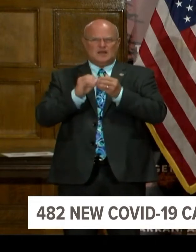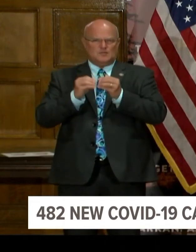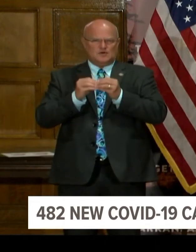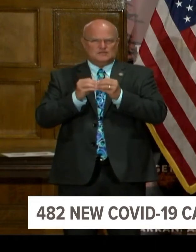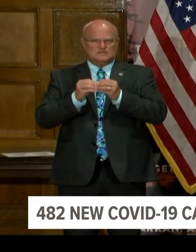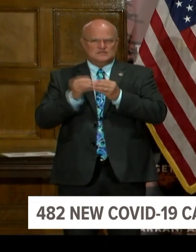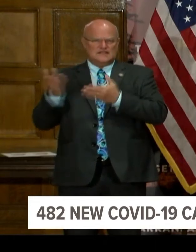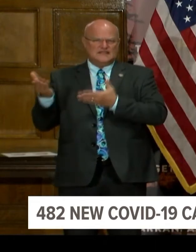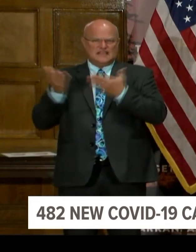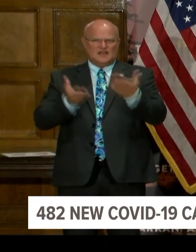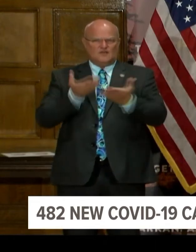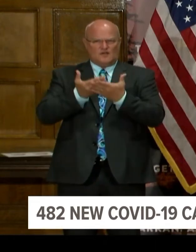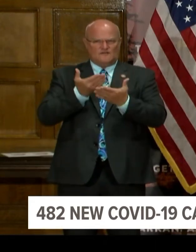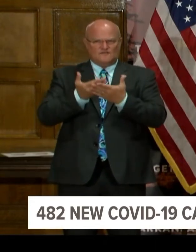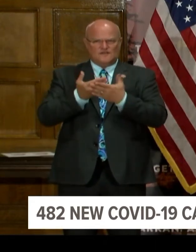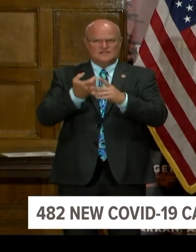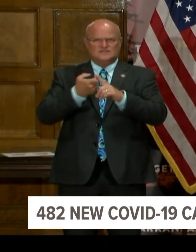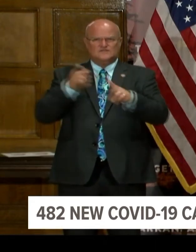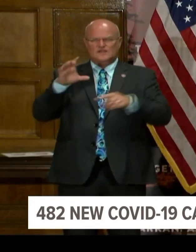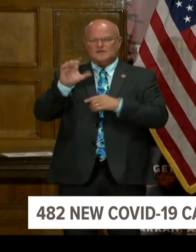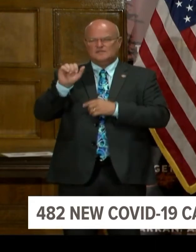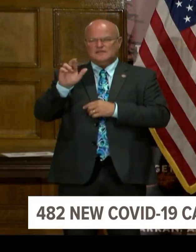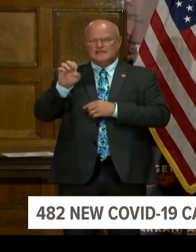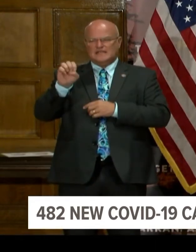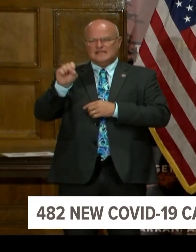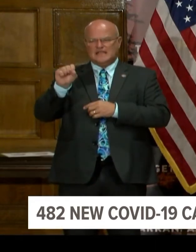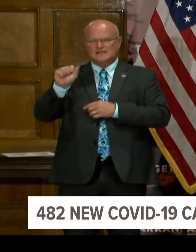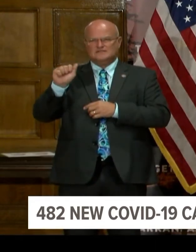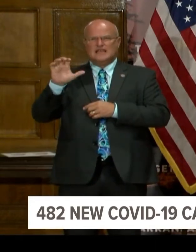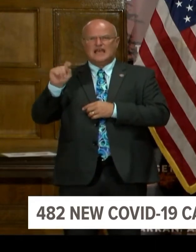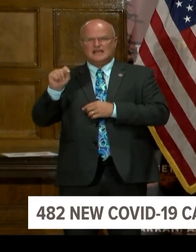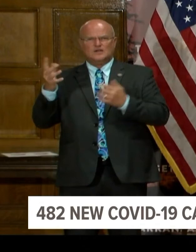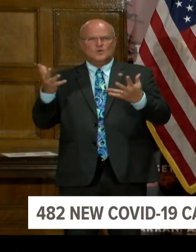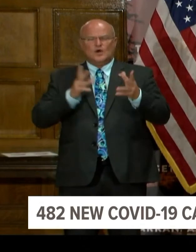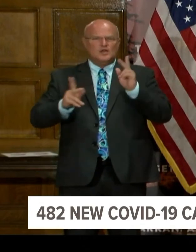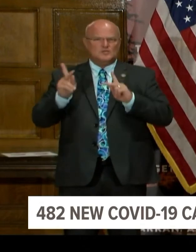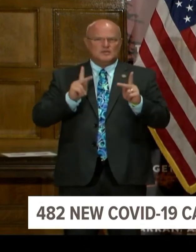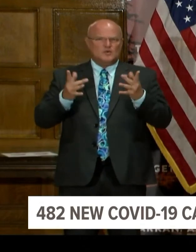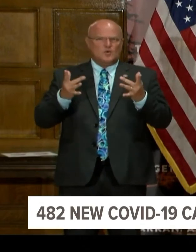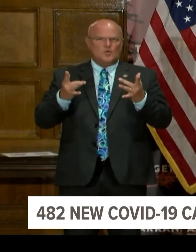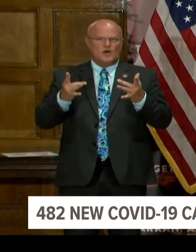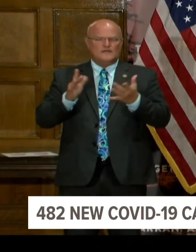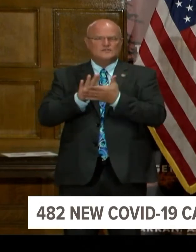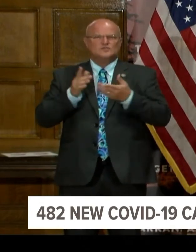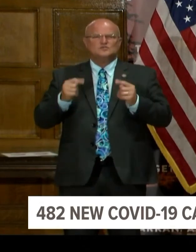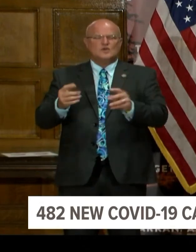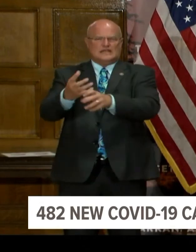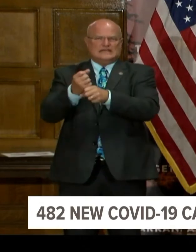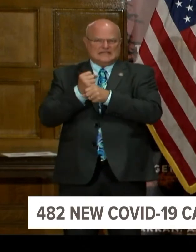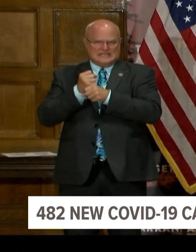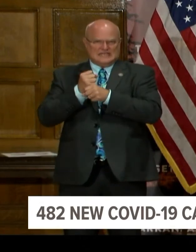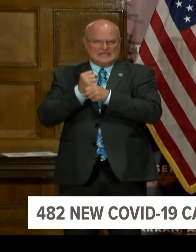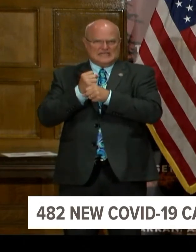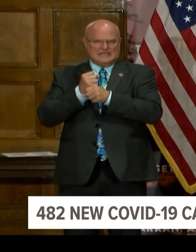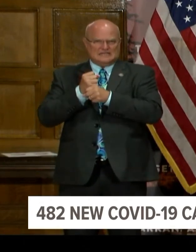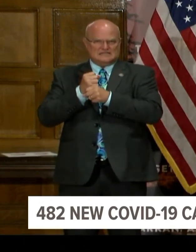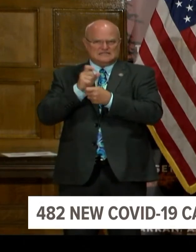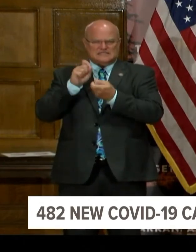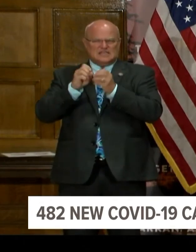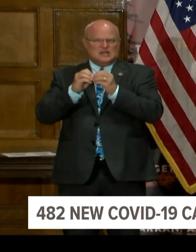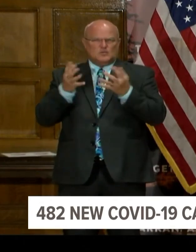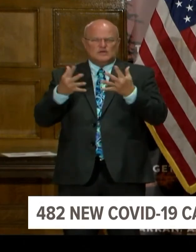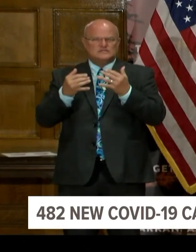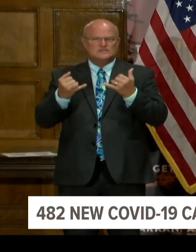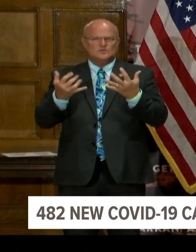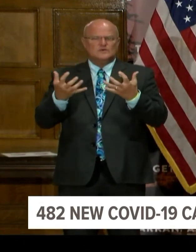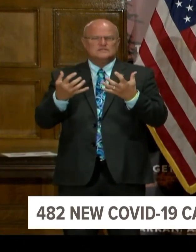carryover funds from the CARES Act? What is everybody, why are all these schools trying to hit certain numbers? What's on the